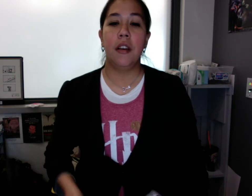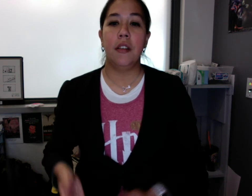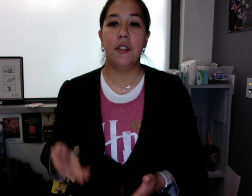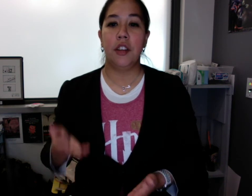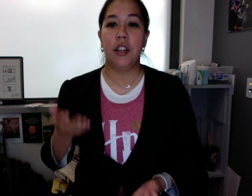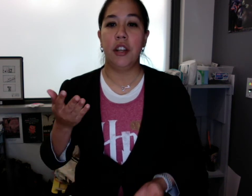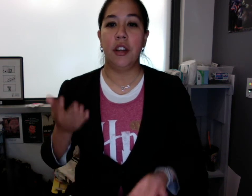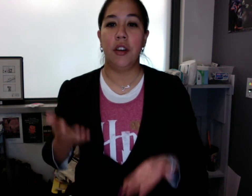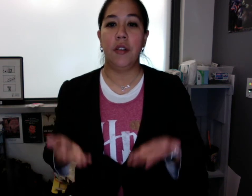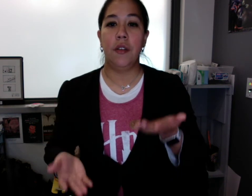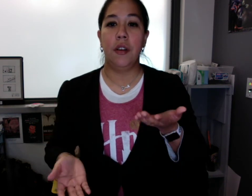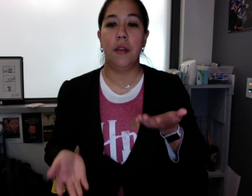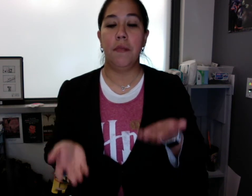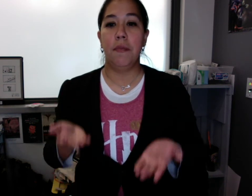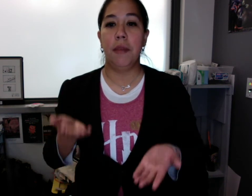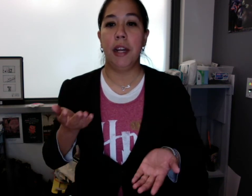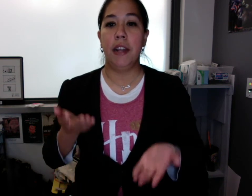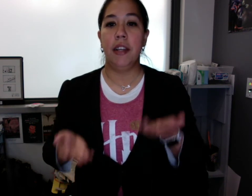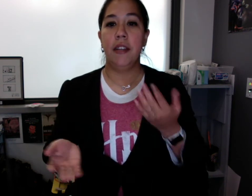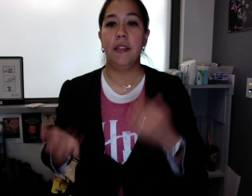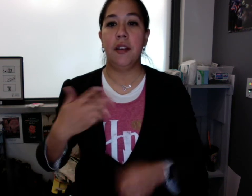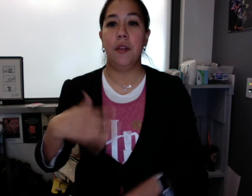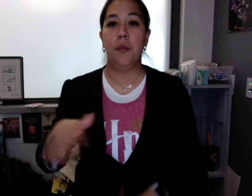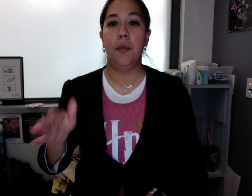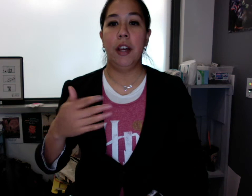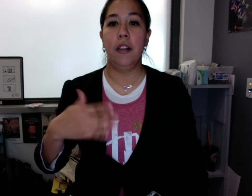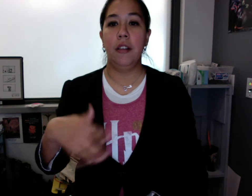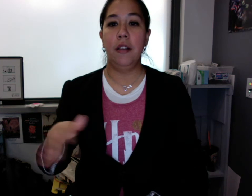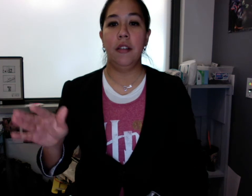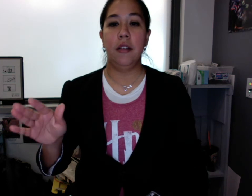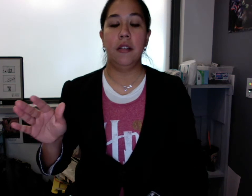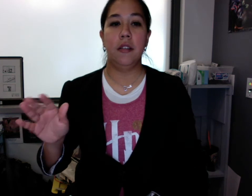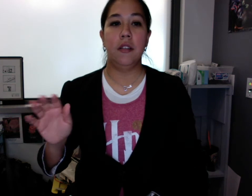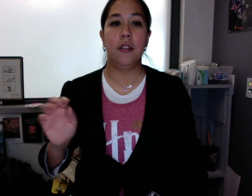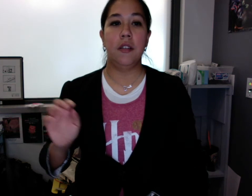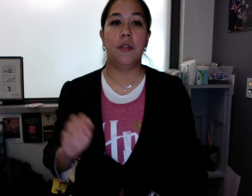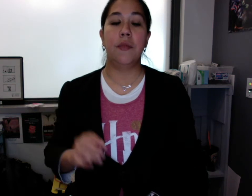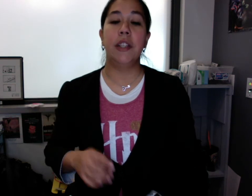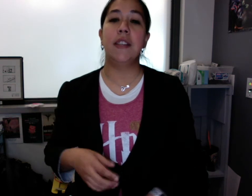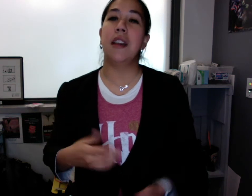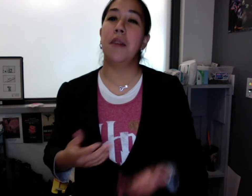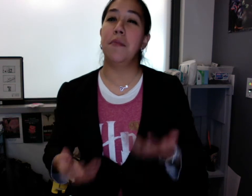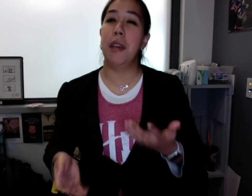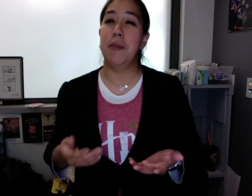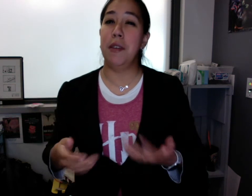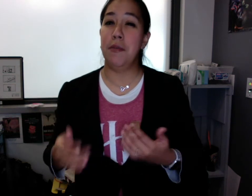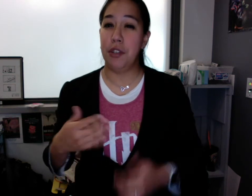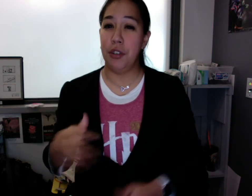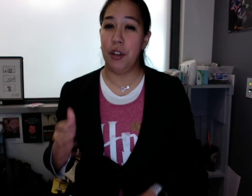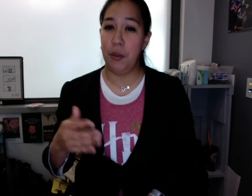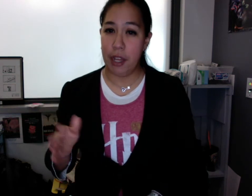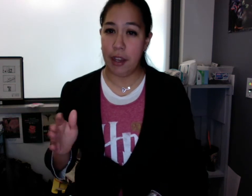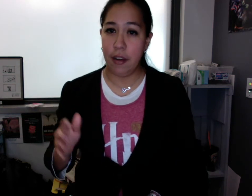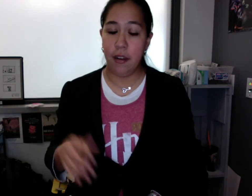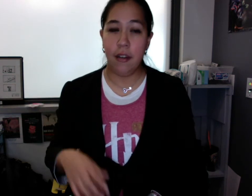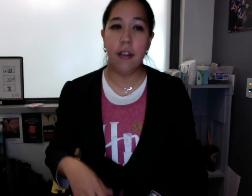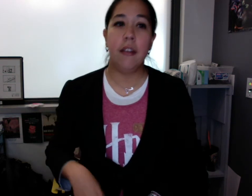So you're going to go might as well. So we're really saying maybe we should go ahead.